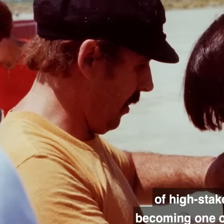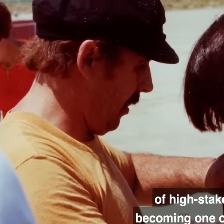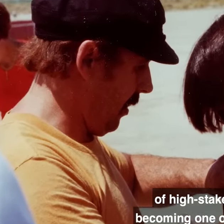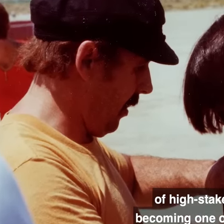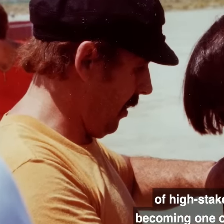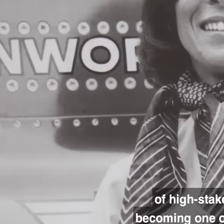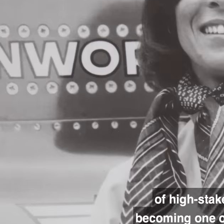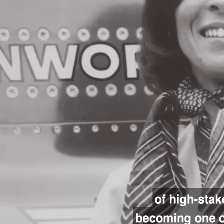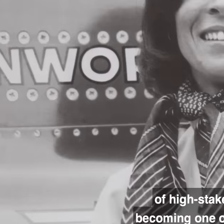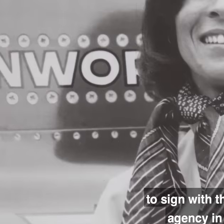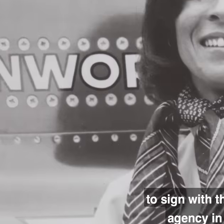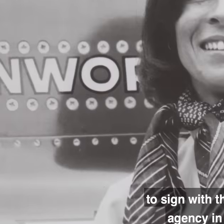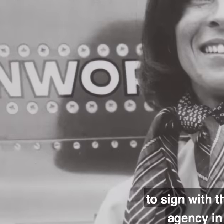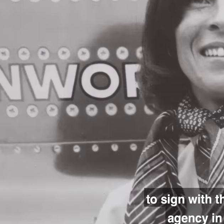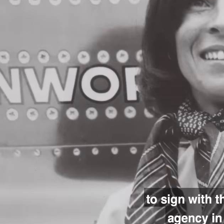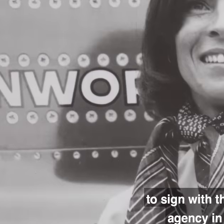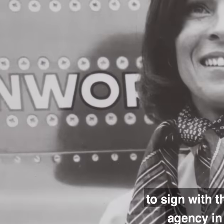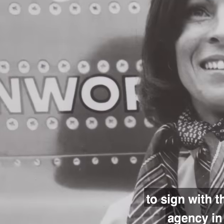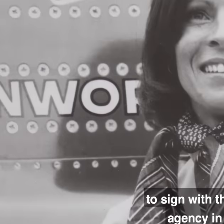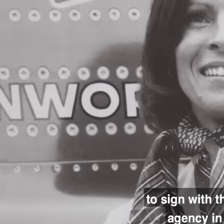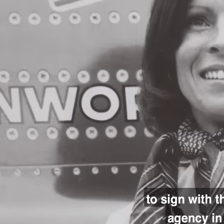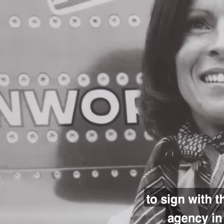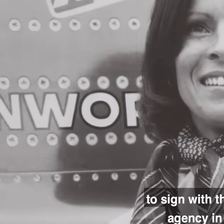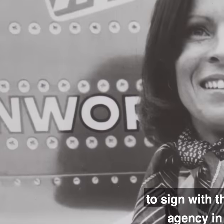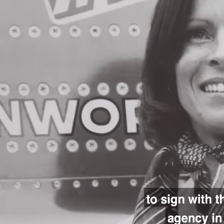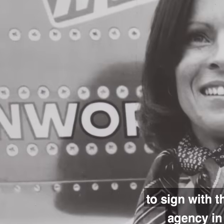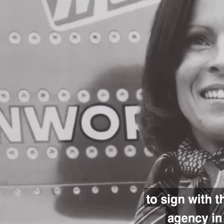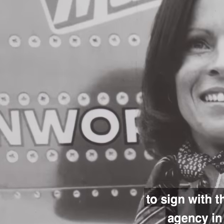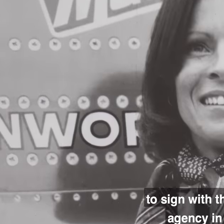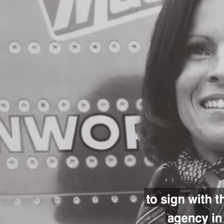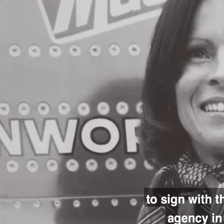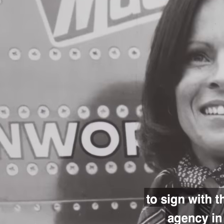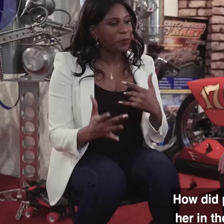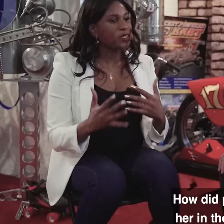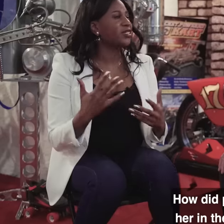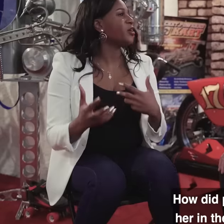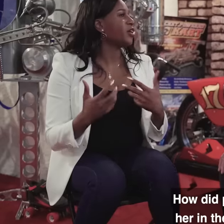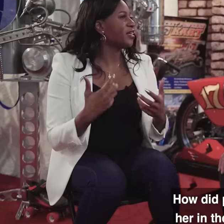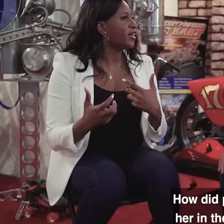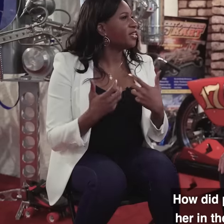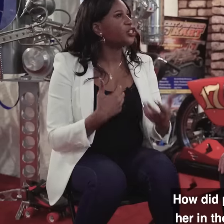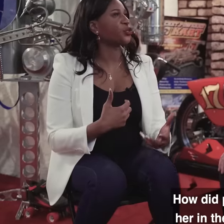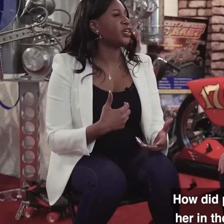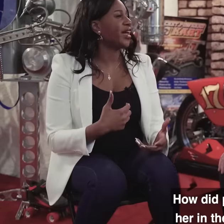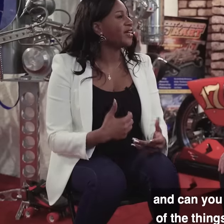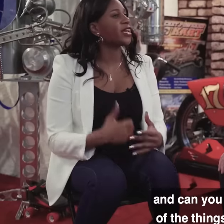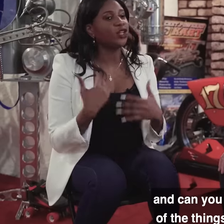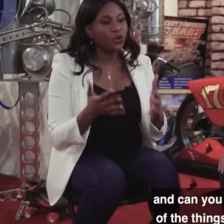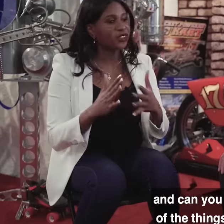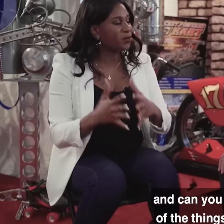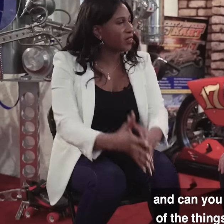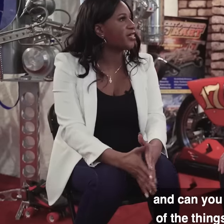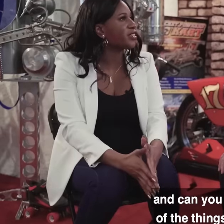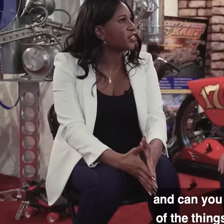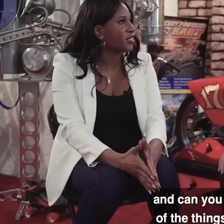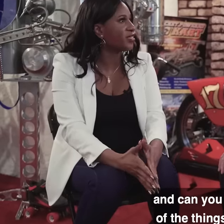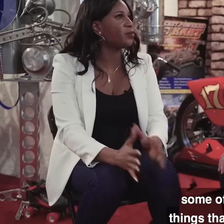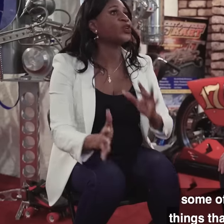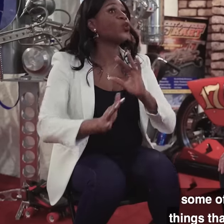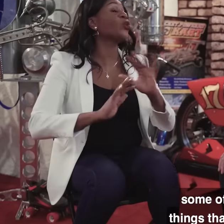becoming one of the first women to sign with the leading stunt agency in Hollywood. How did people see her in the industry, and can you go over some of the things that she did, some of the cool